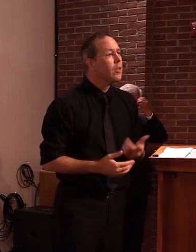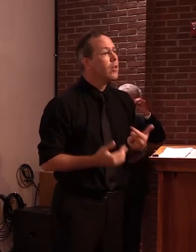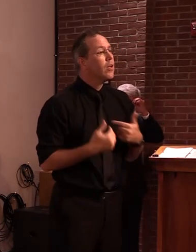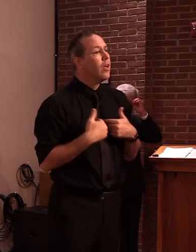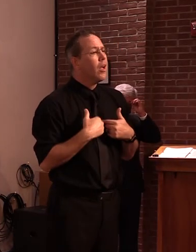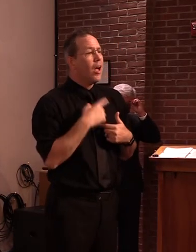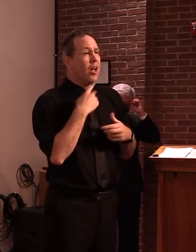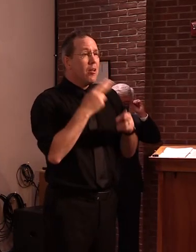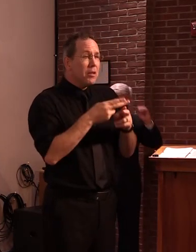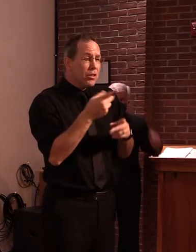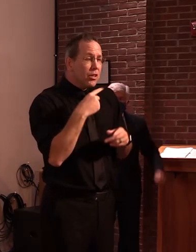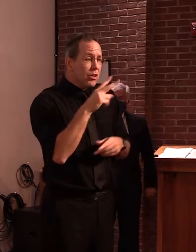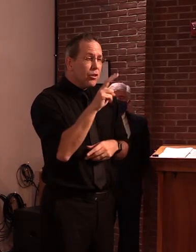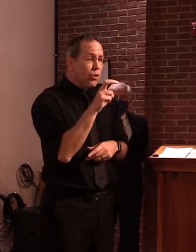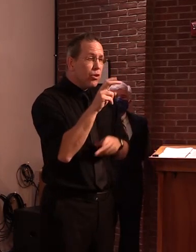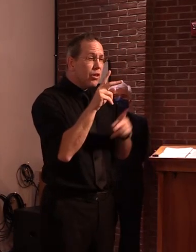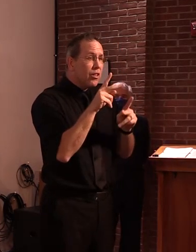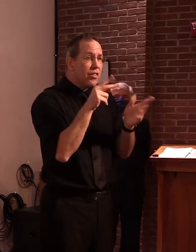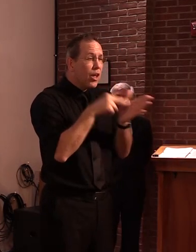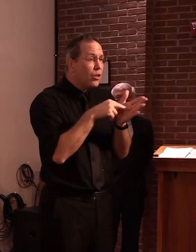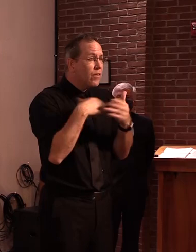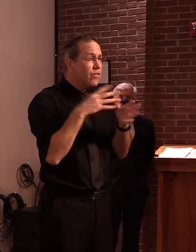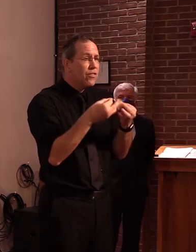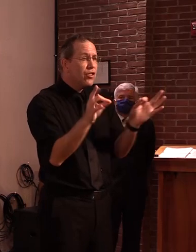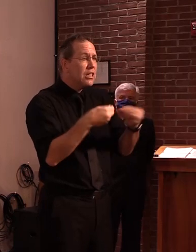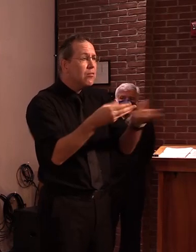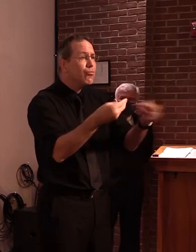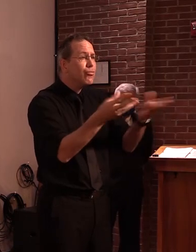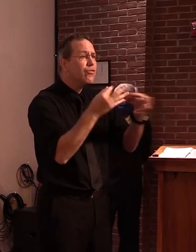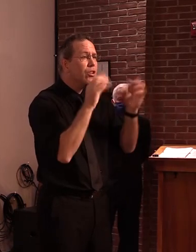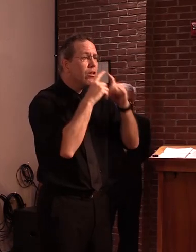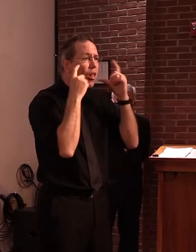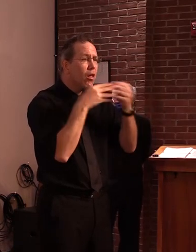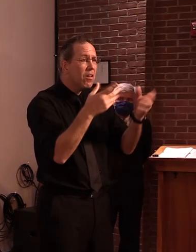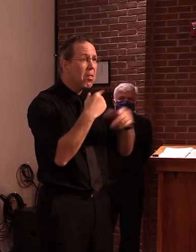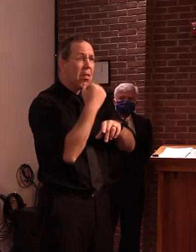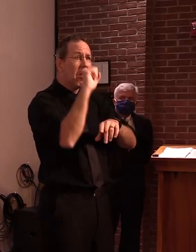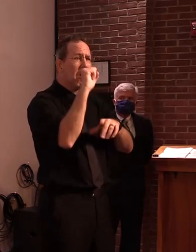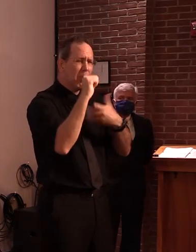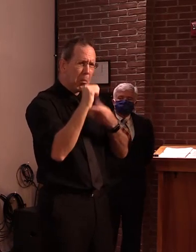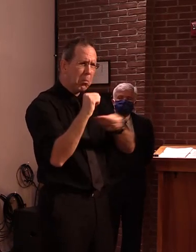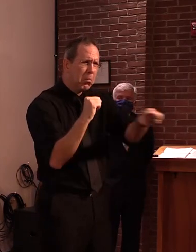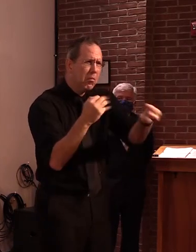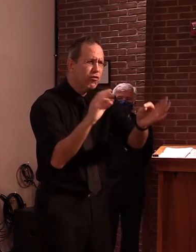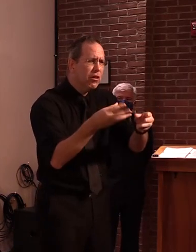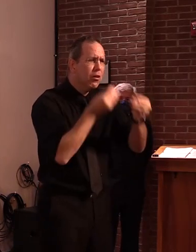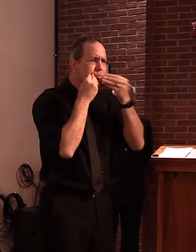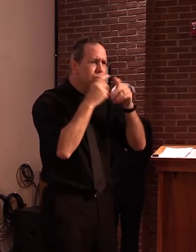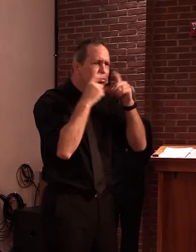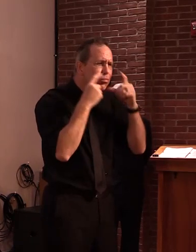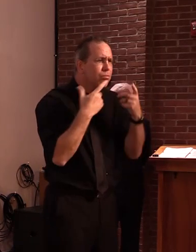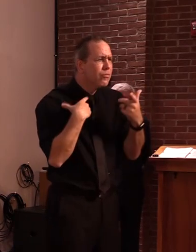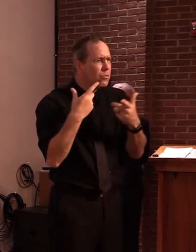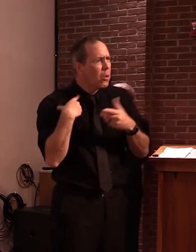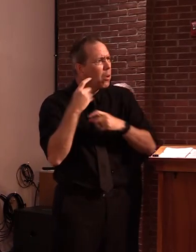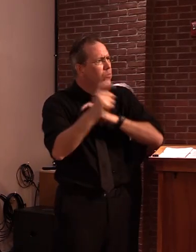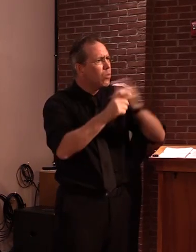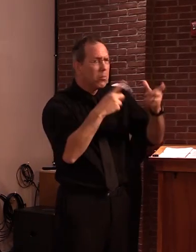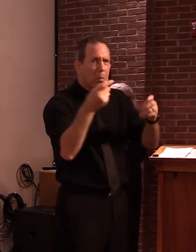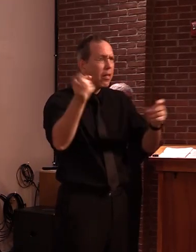available to Vermonters, donated by many different entities. That should help. I mean, that's a third of our population.